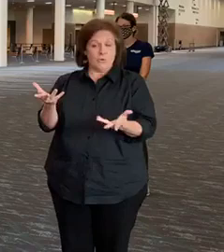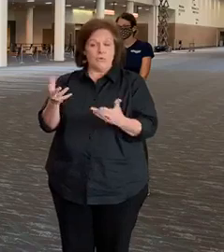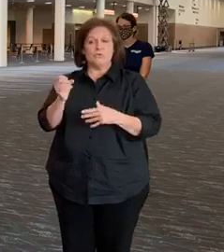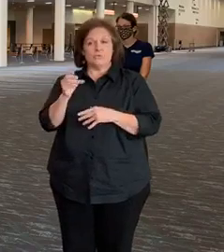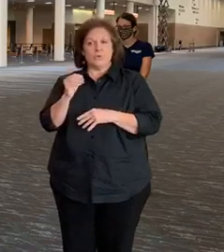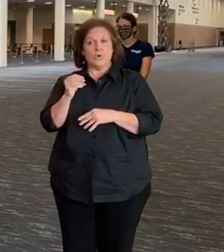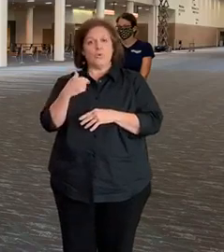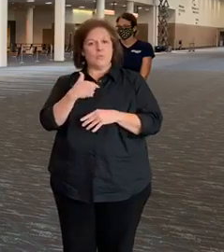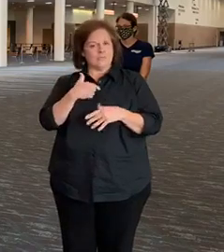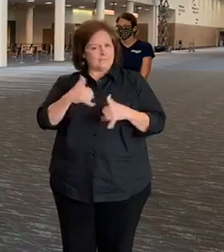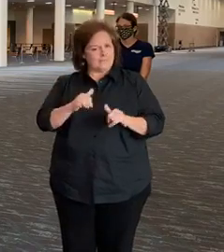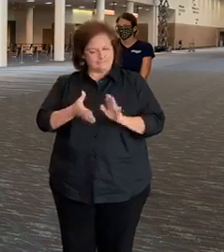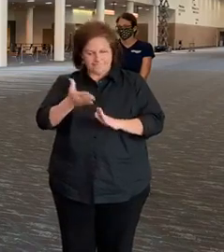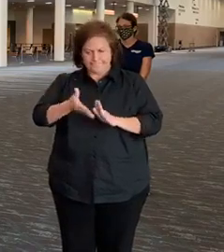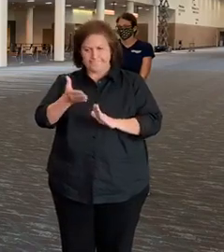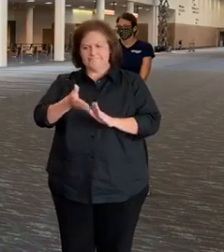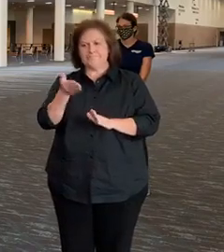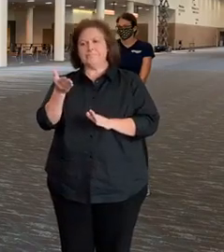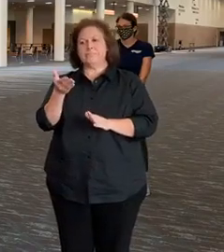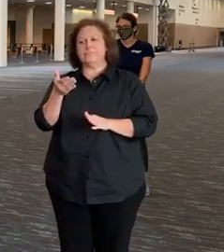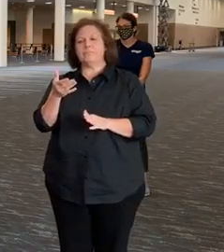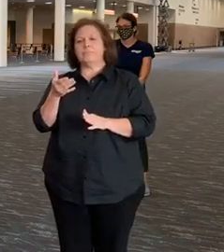still operating here with